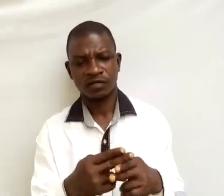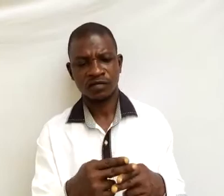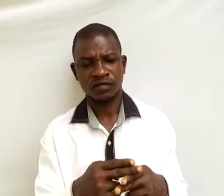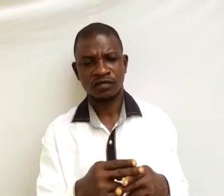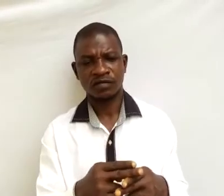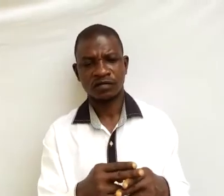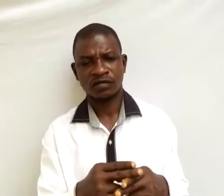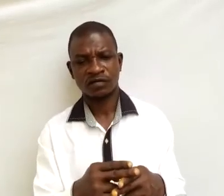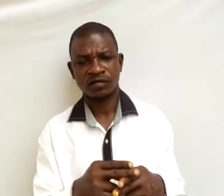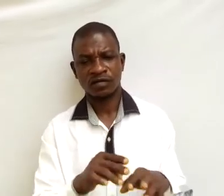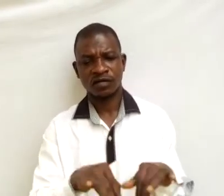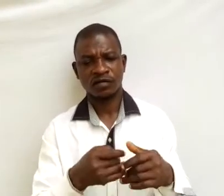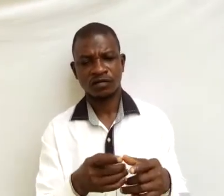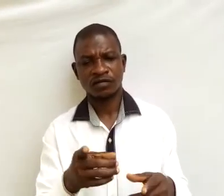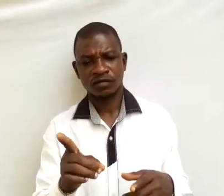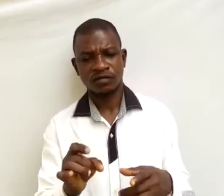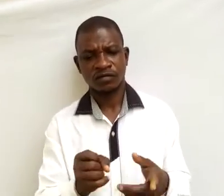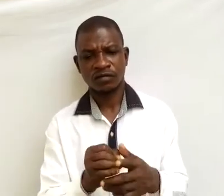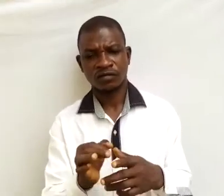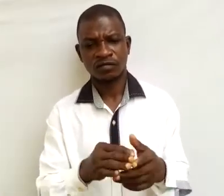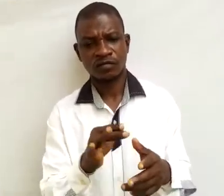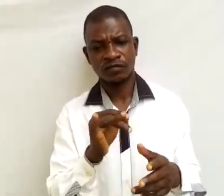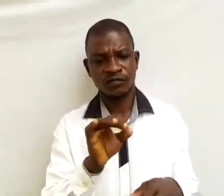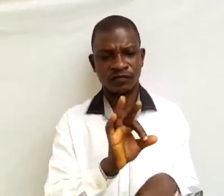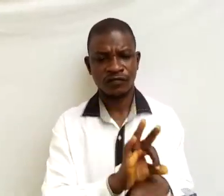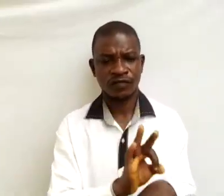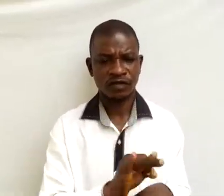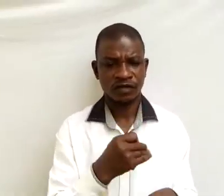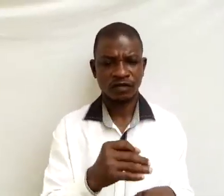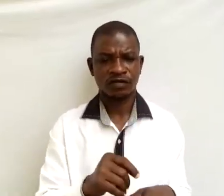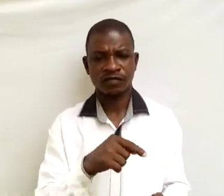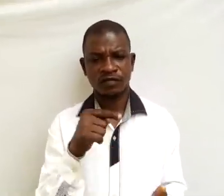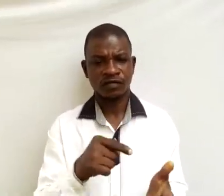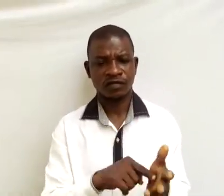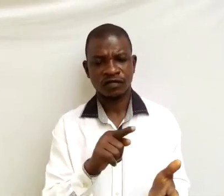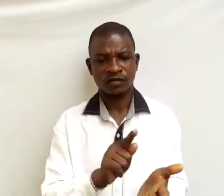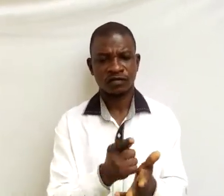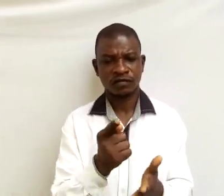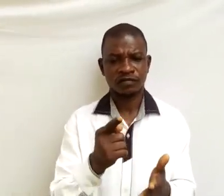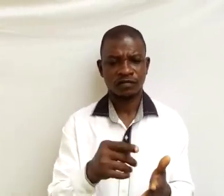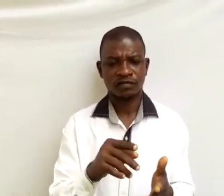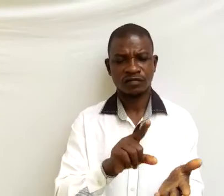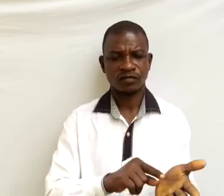how to determine the various functions of these grammatical names. Thank you.